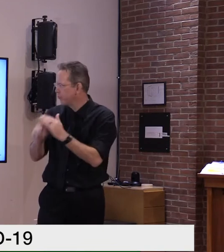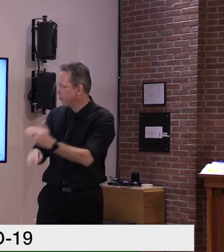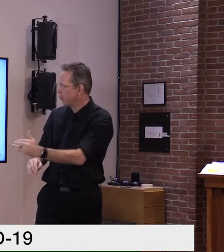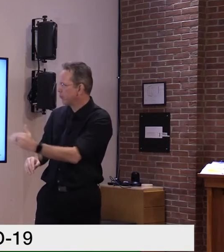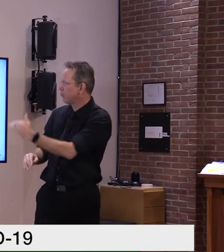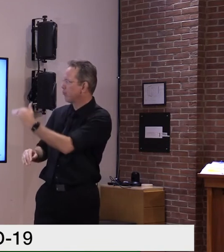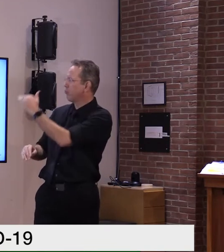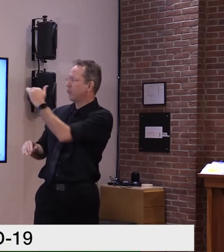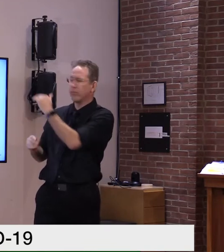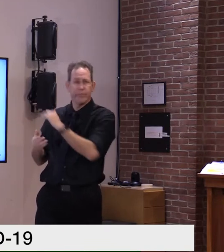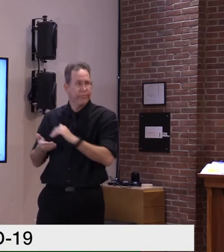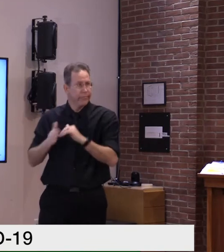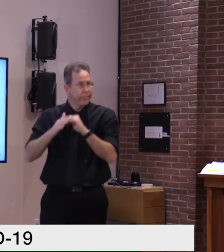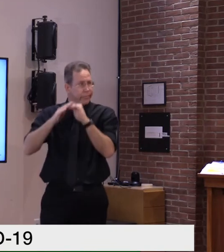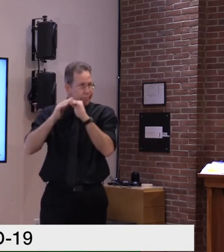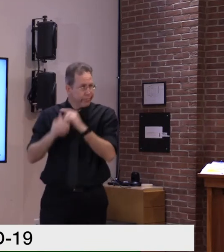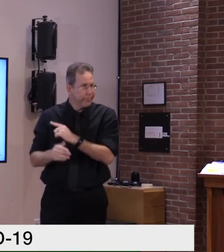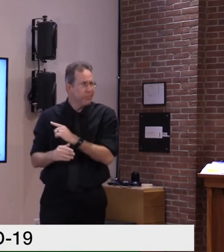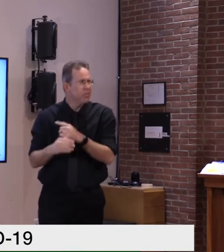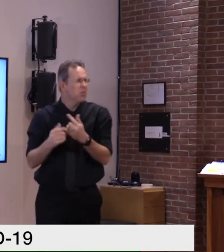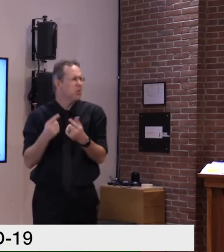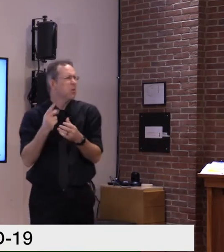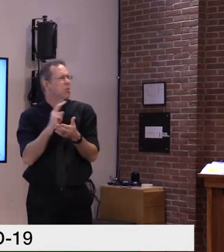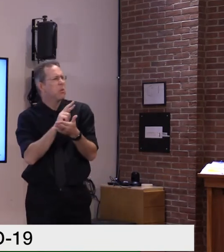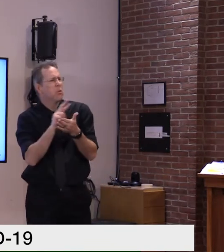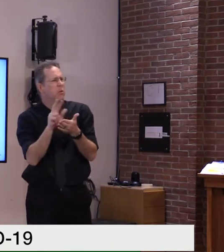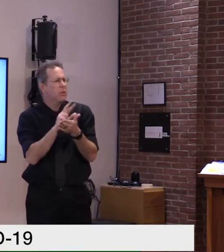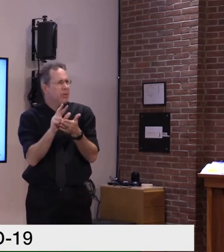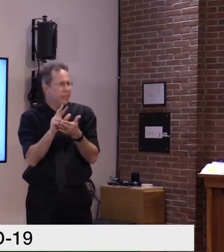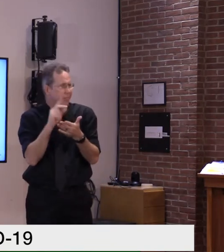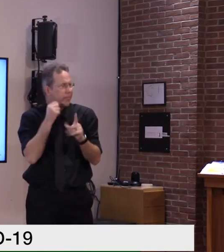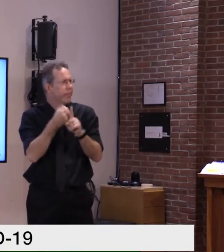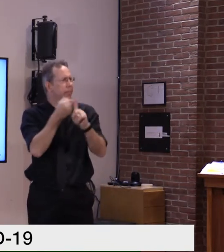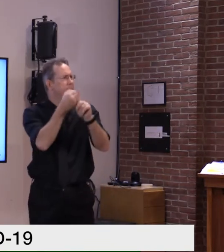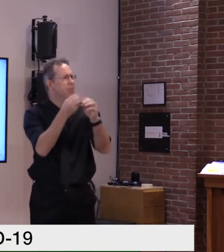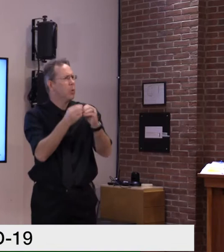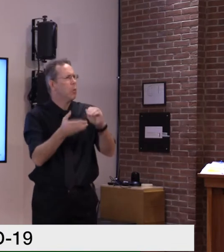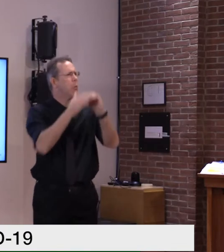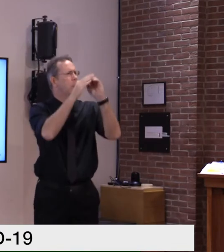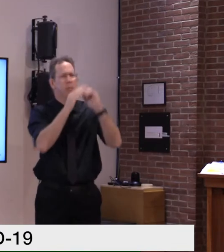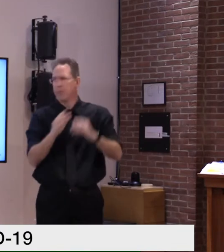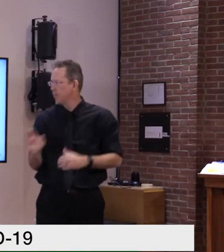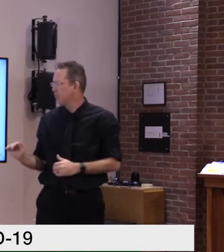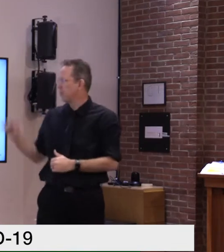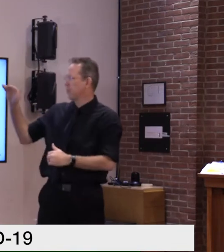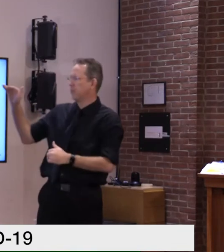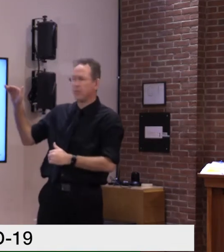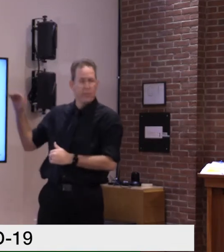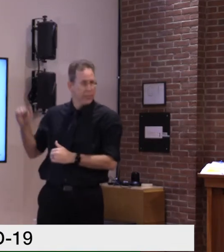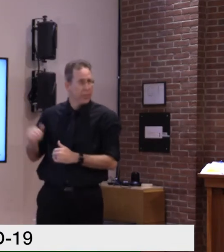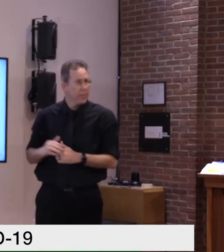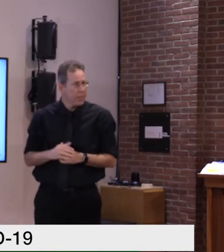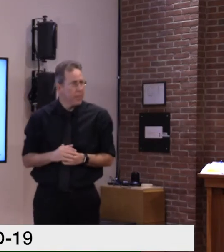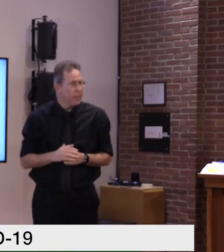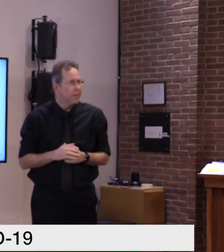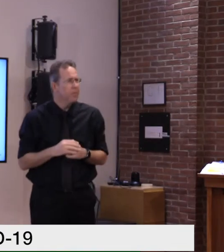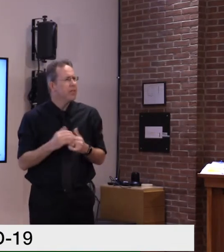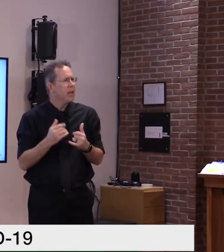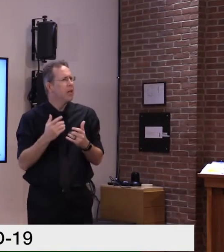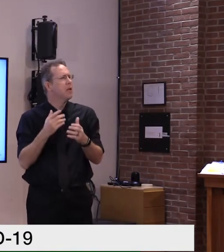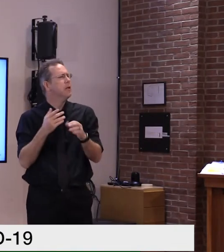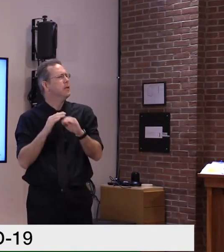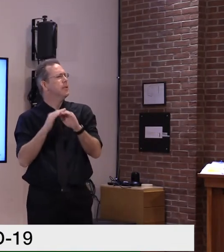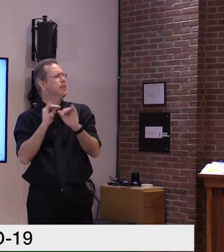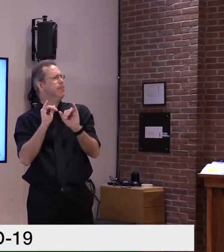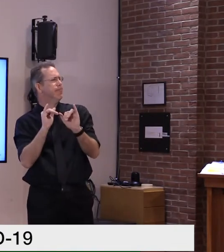pretty rapid pace, but it has slowed down more recently, which is, of course, an encouraging sign. However, we